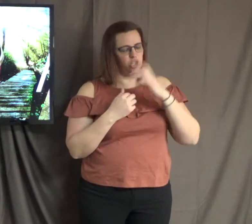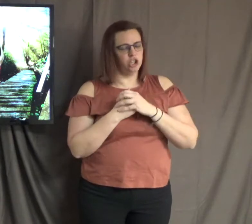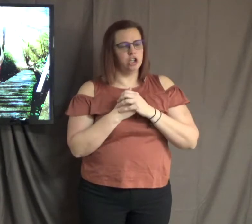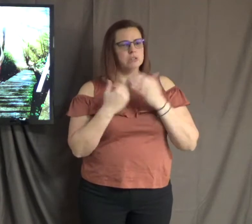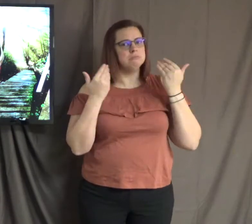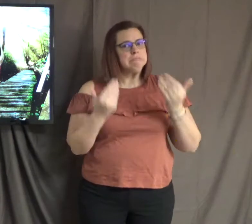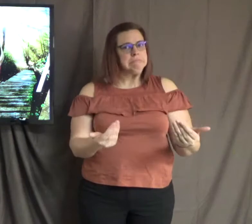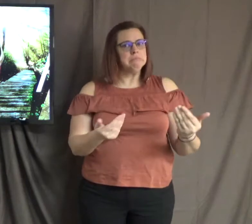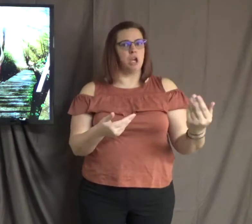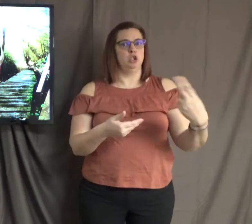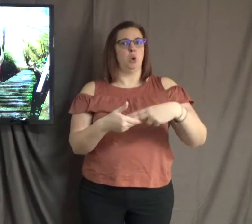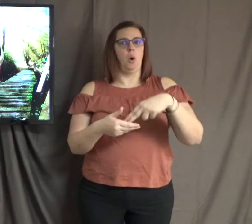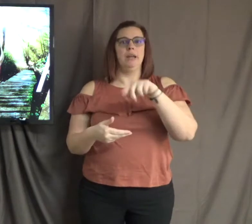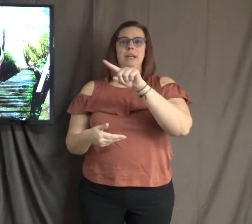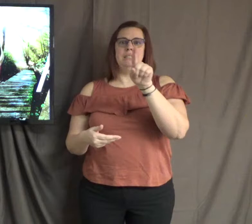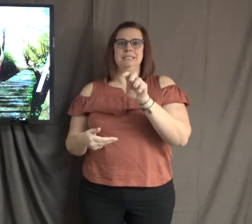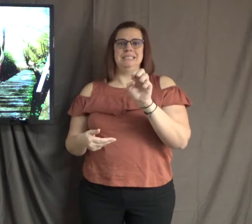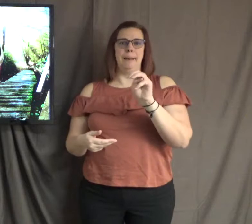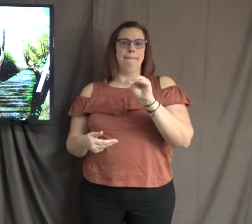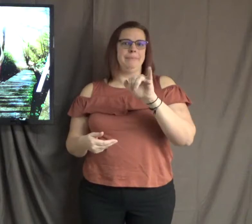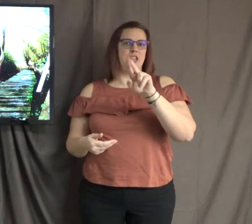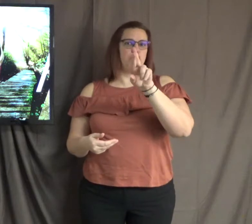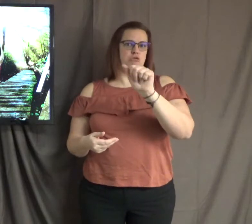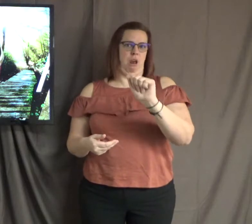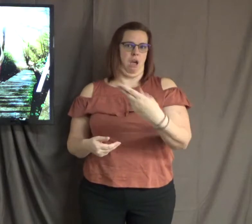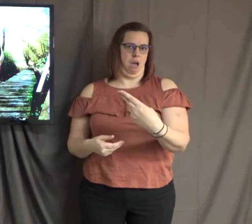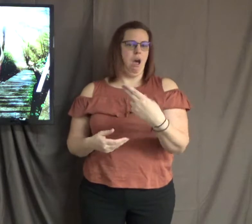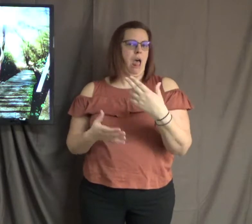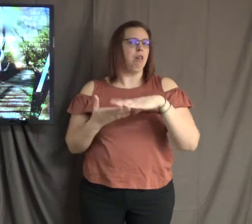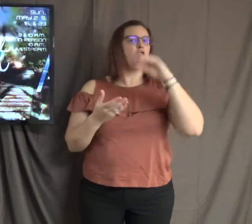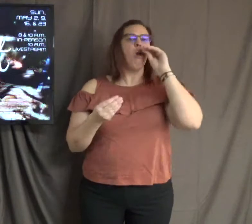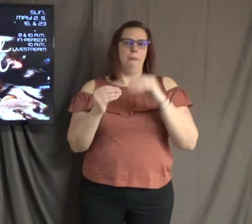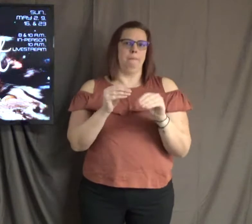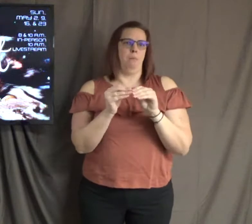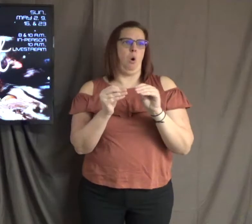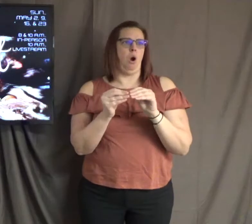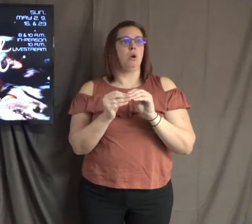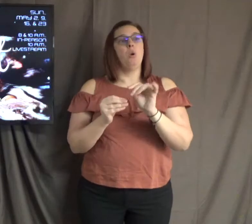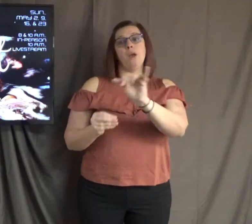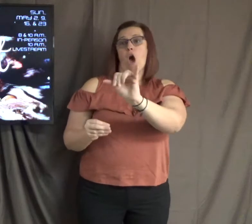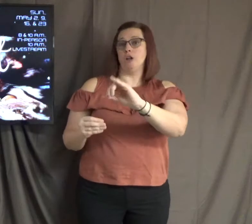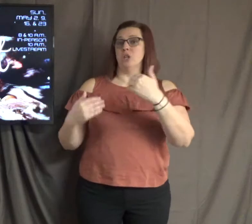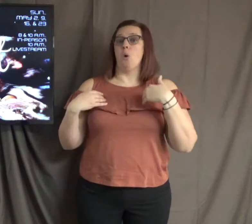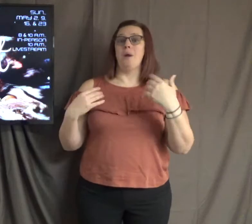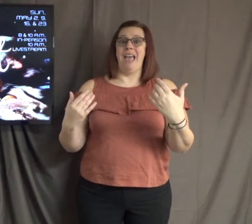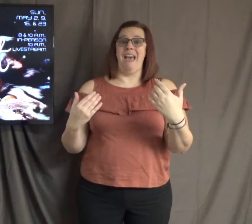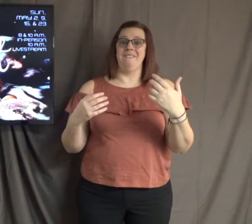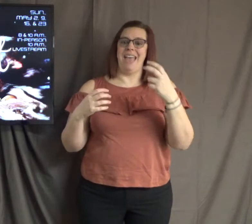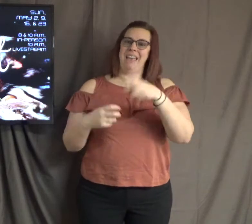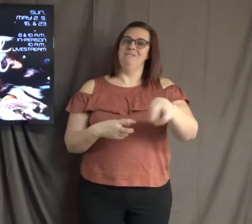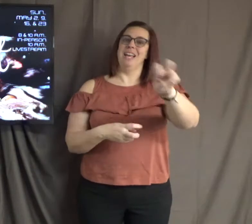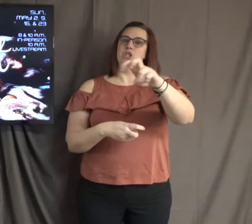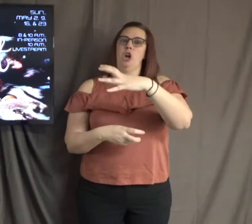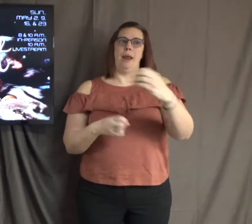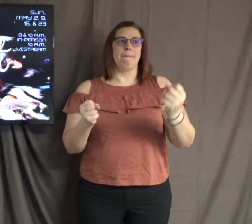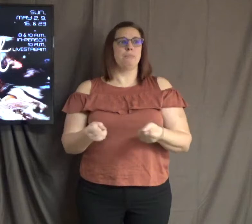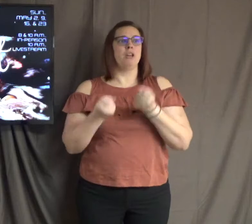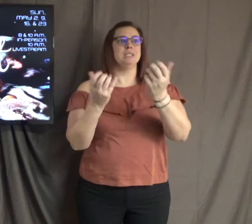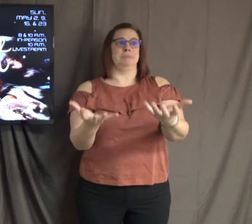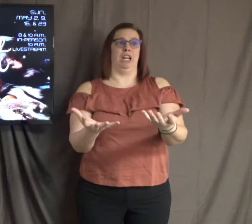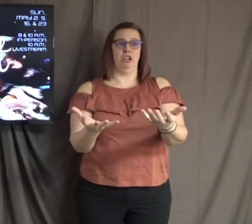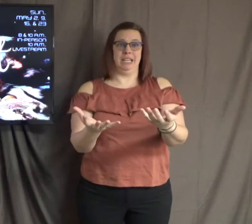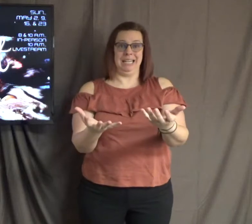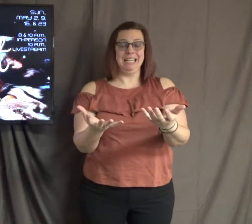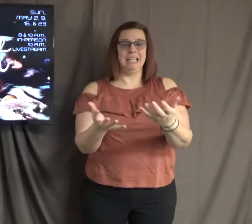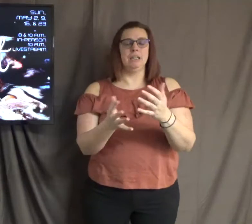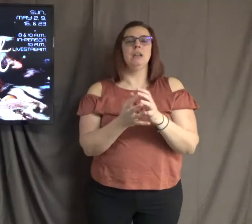join Zamira and learn more about it. We also have Adventure in Prosperity starting next week, and Dr.